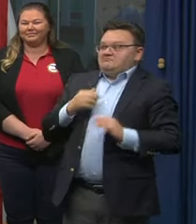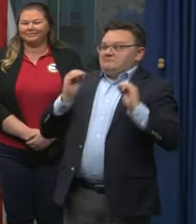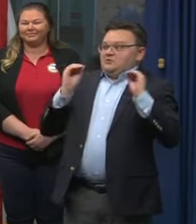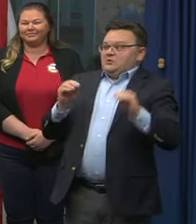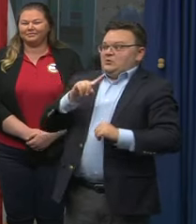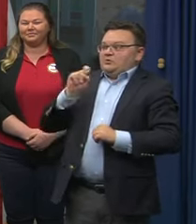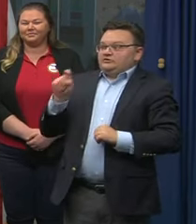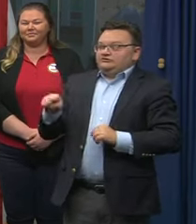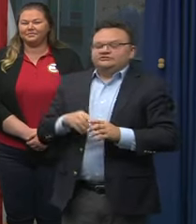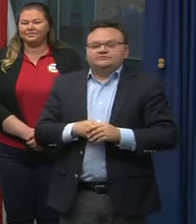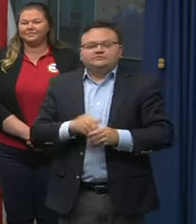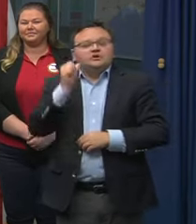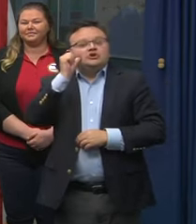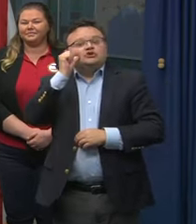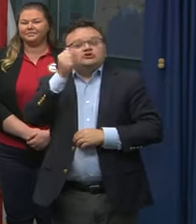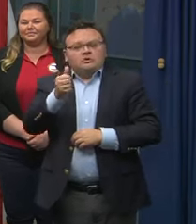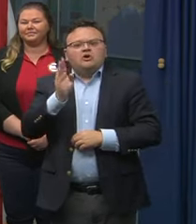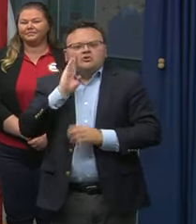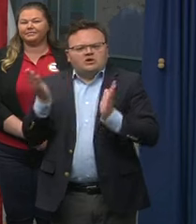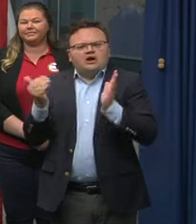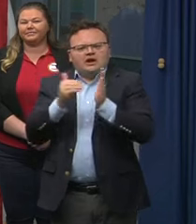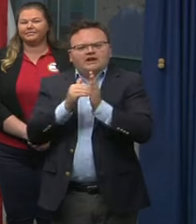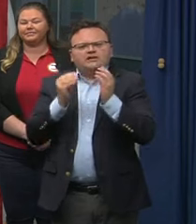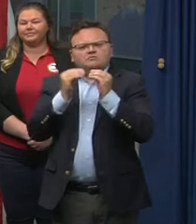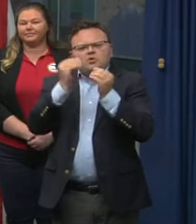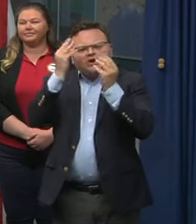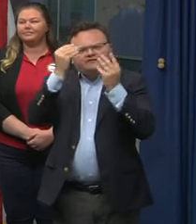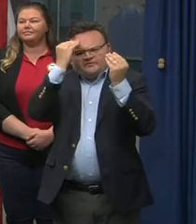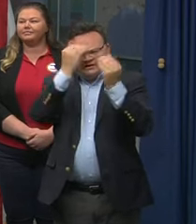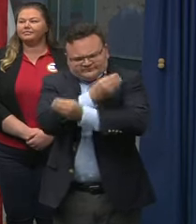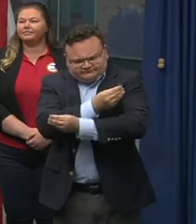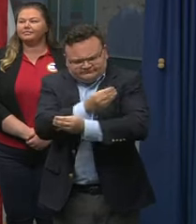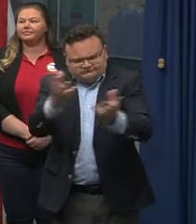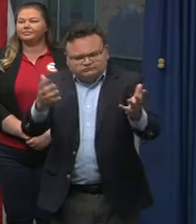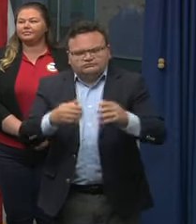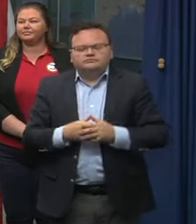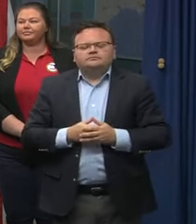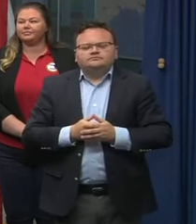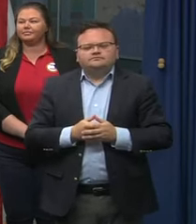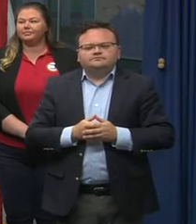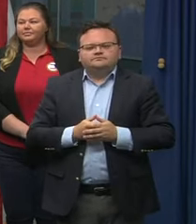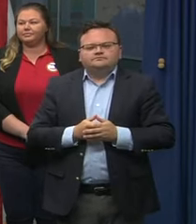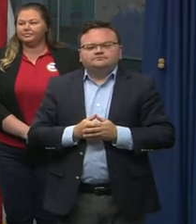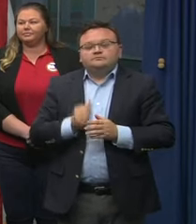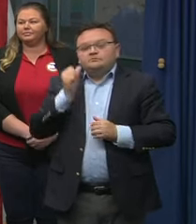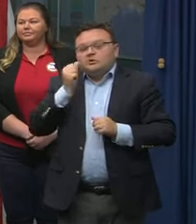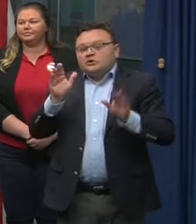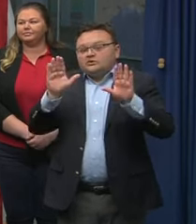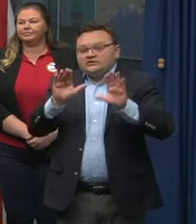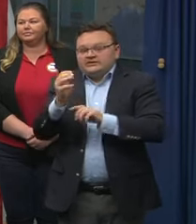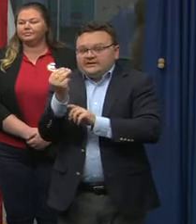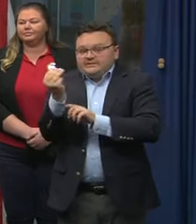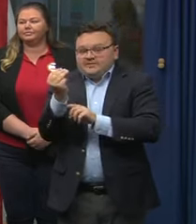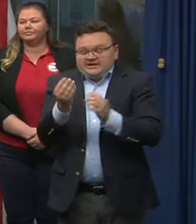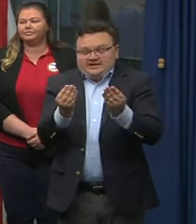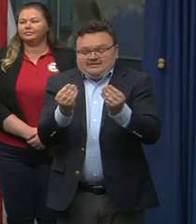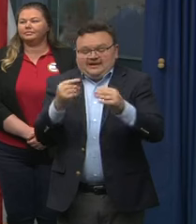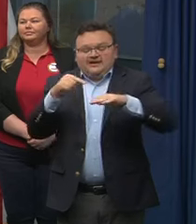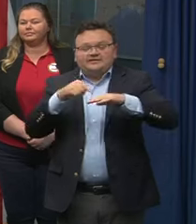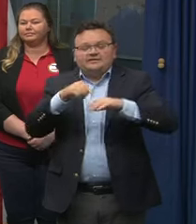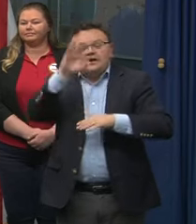Okay, well, we'll have an update tomorrow. As this gets into Sunday and Monday, we'll be interacting with the land in